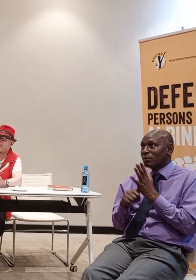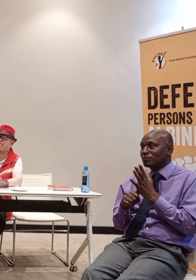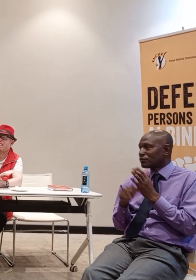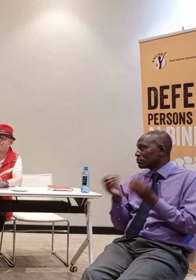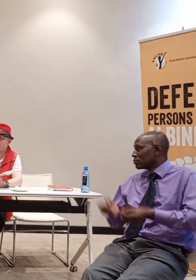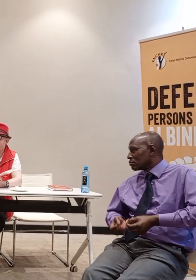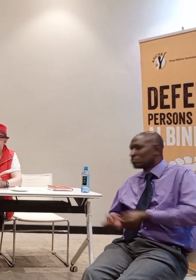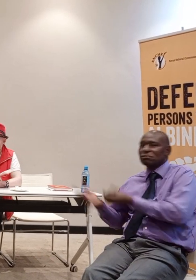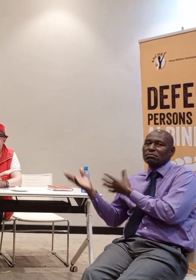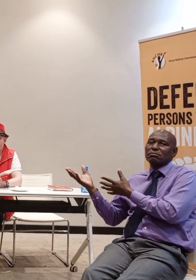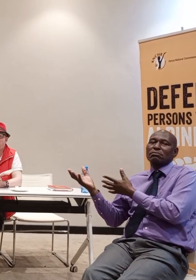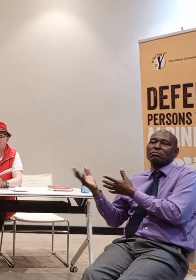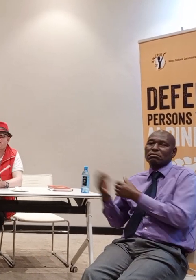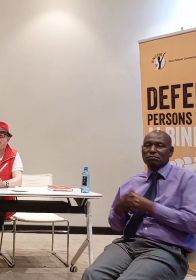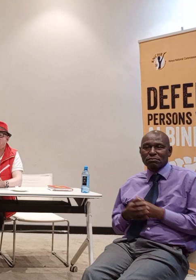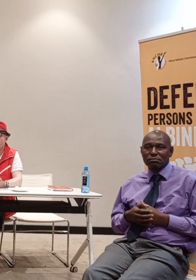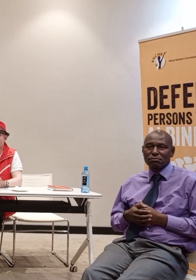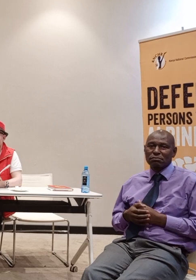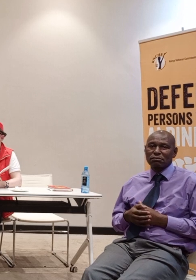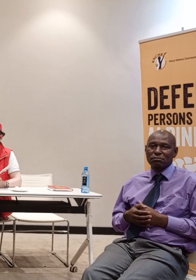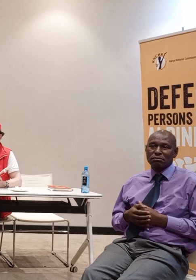we send it to him.